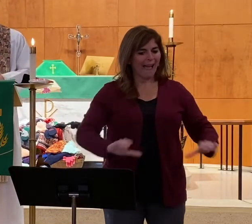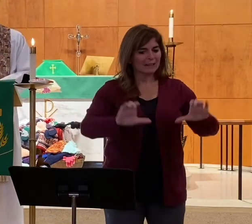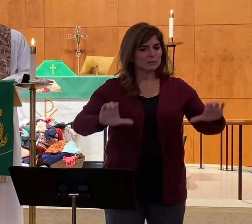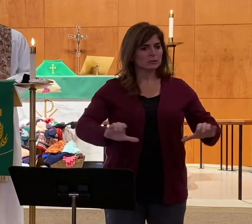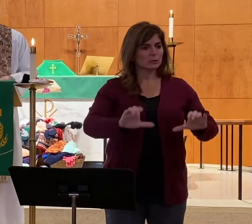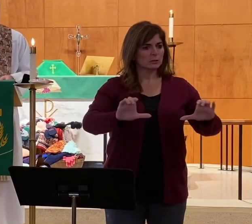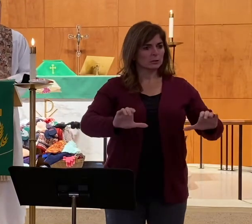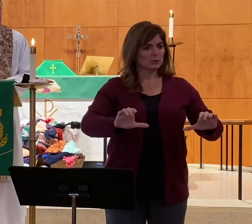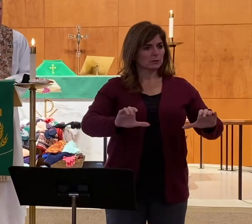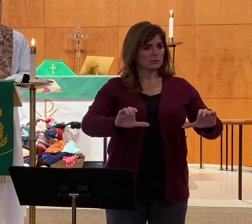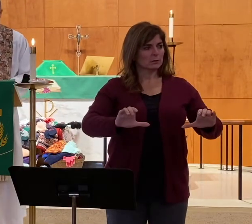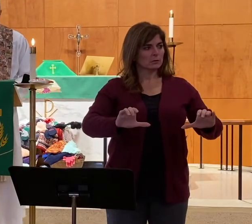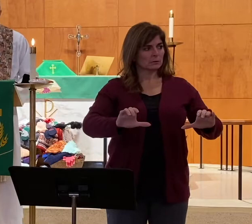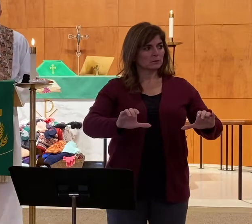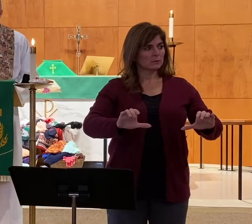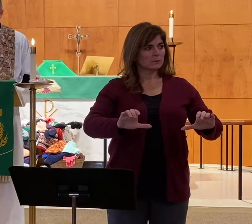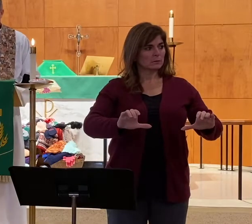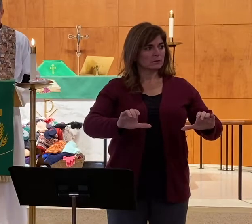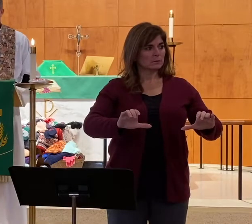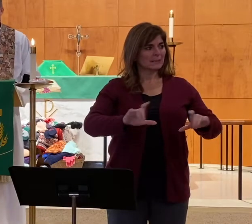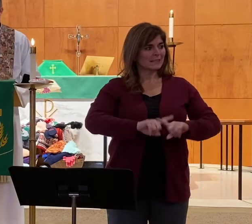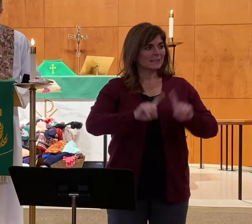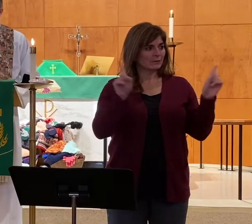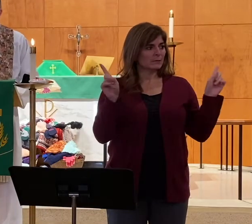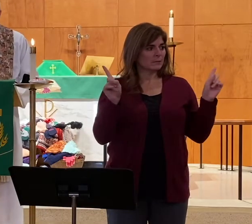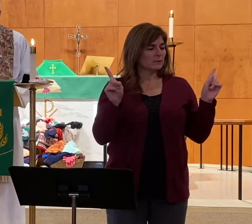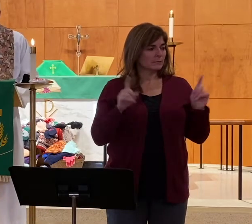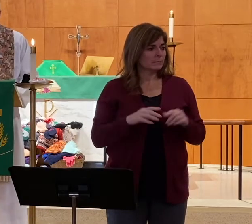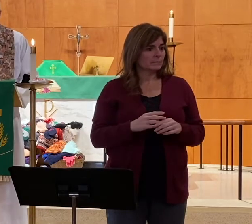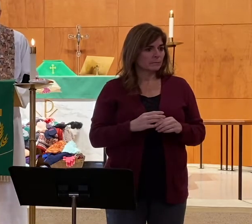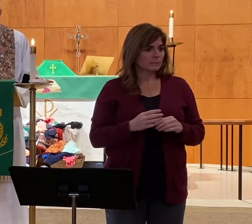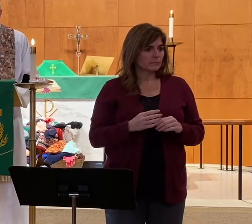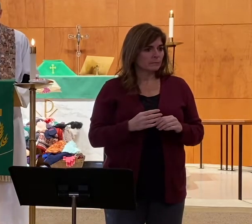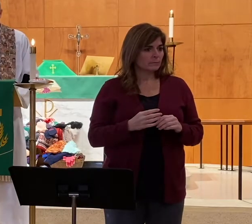Actively living a life is another.